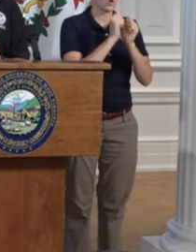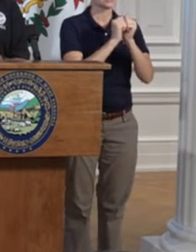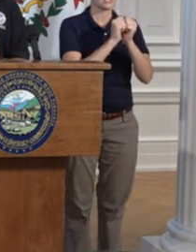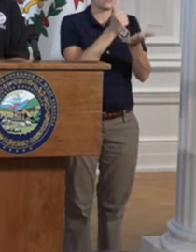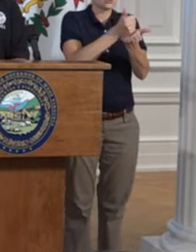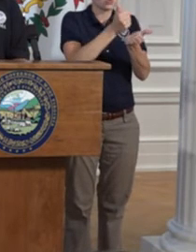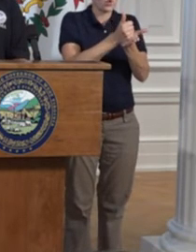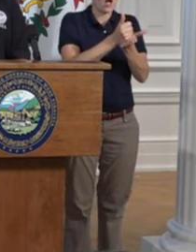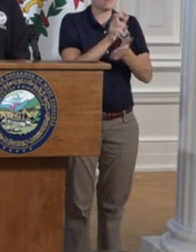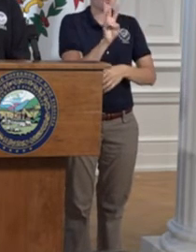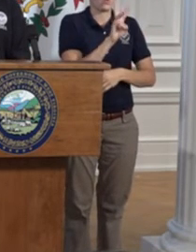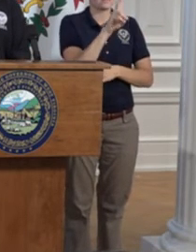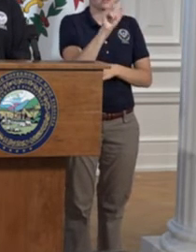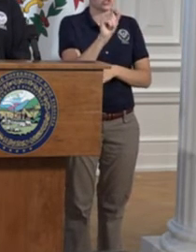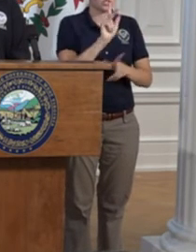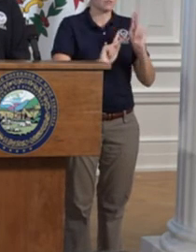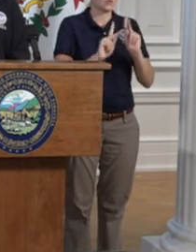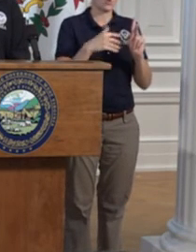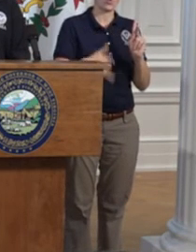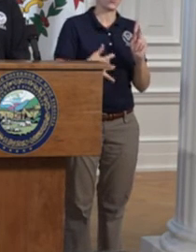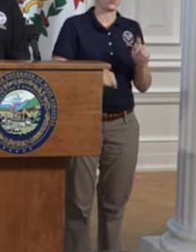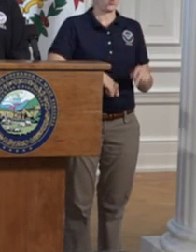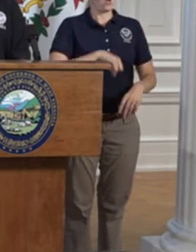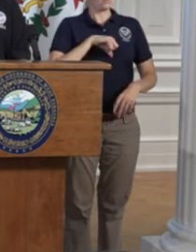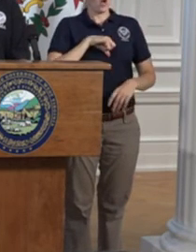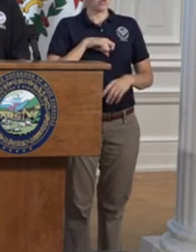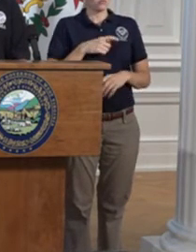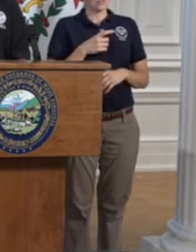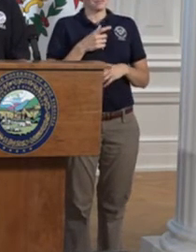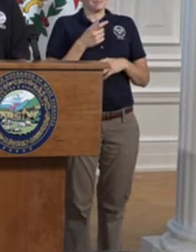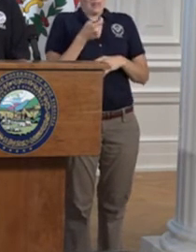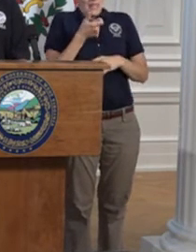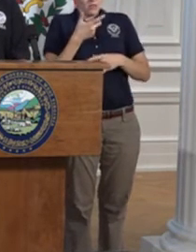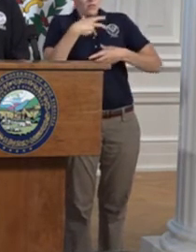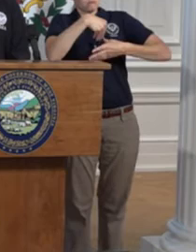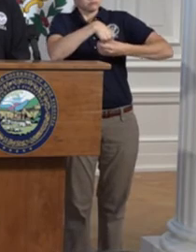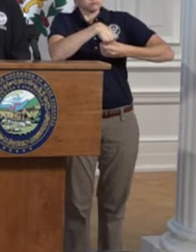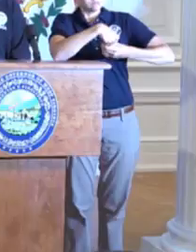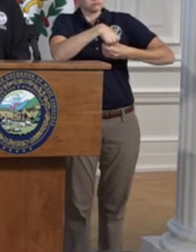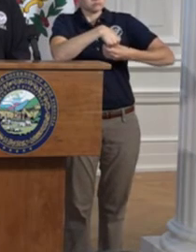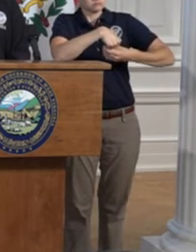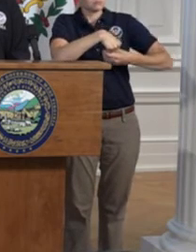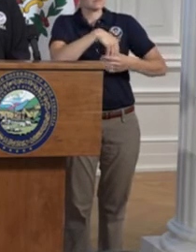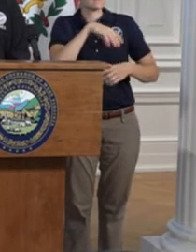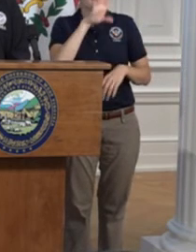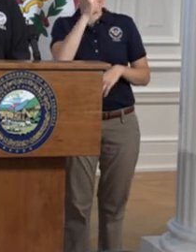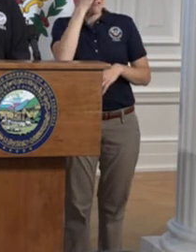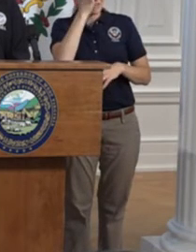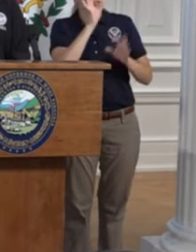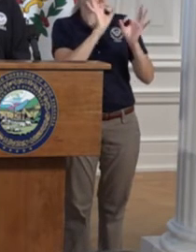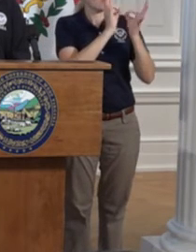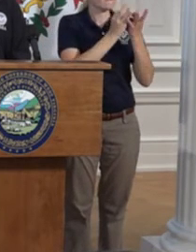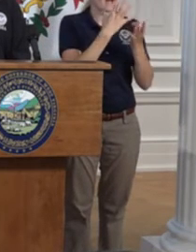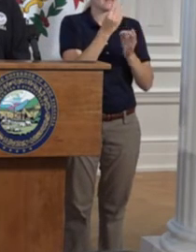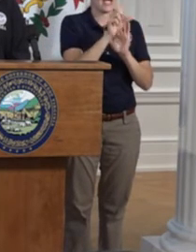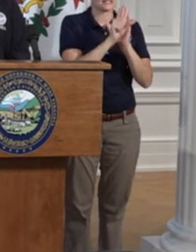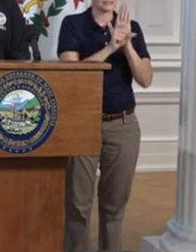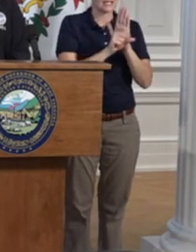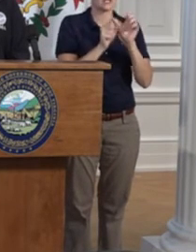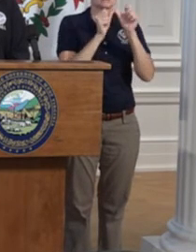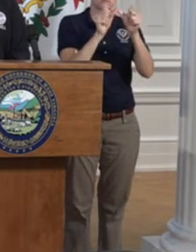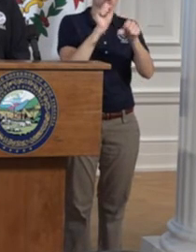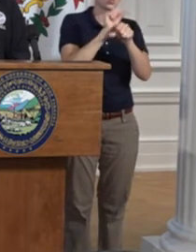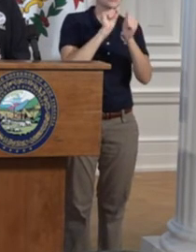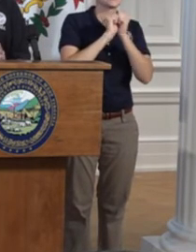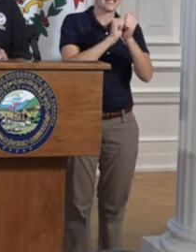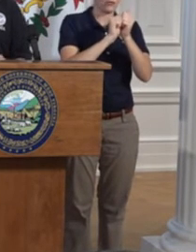Virginians. And I'm proud to be just a small part of it. The federal family and the state continue to work together to